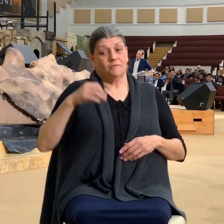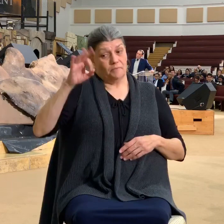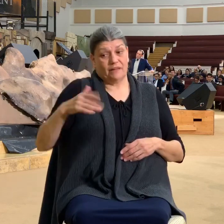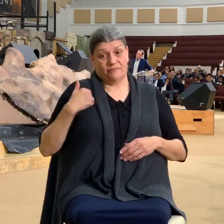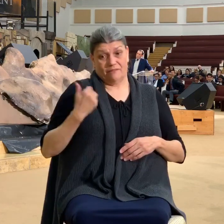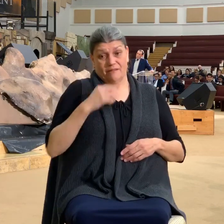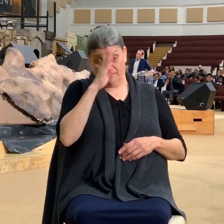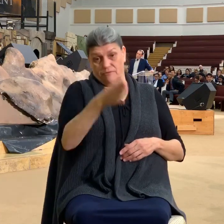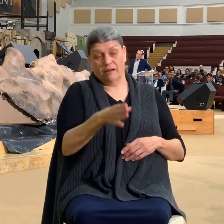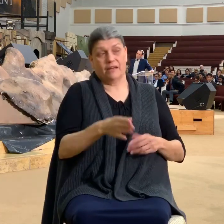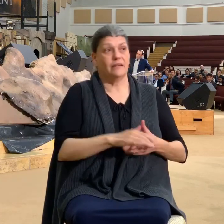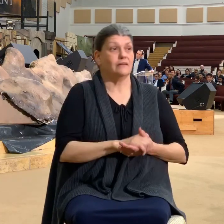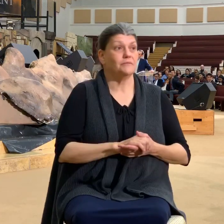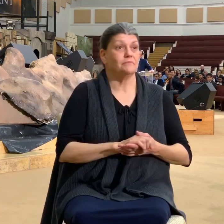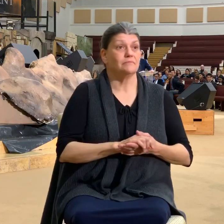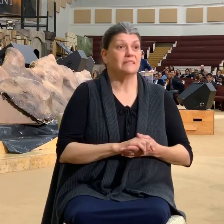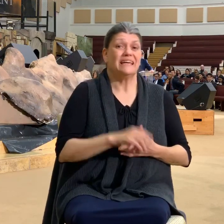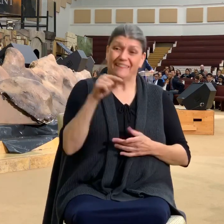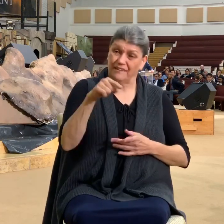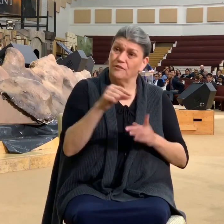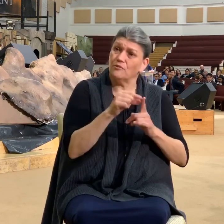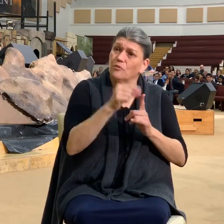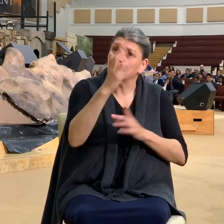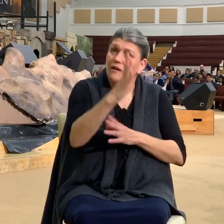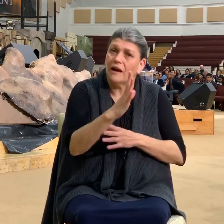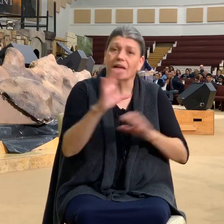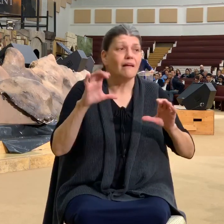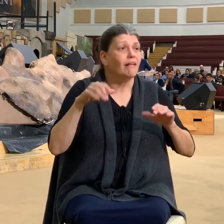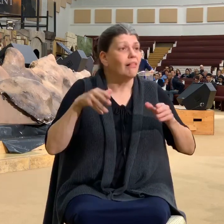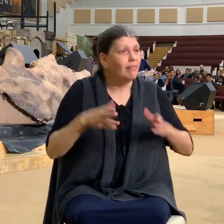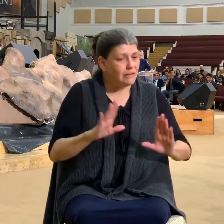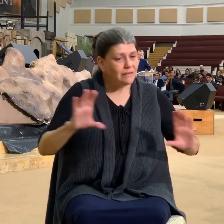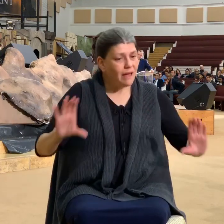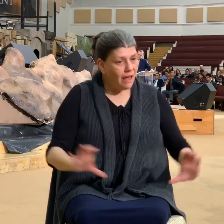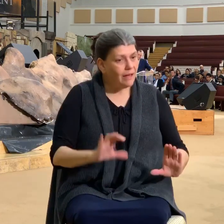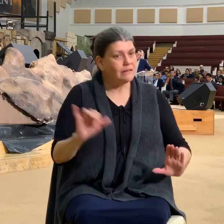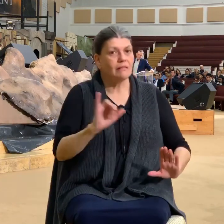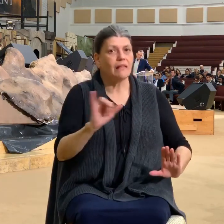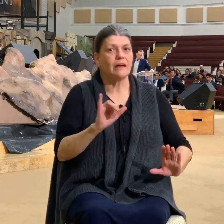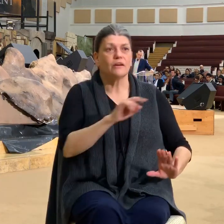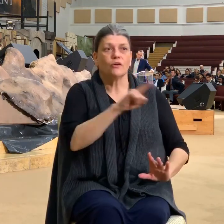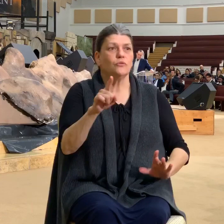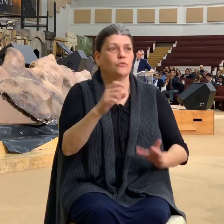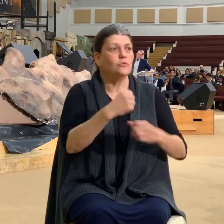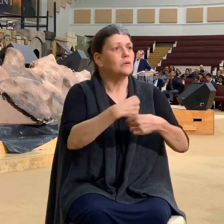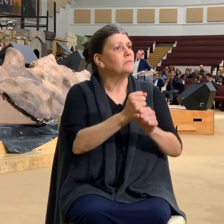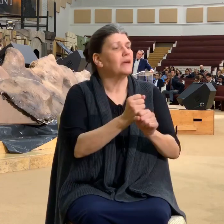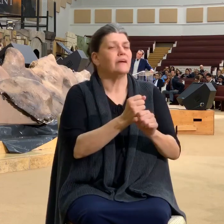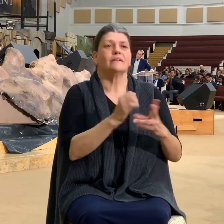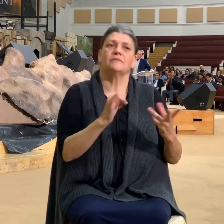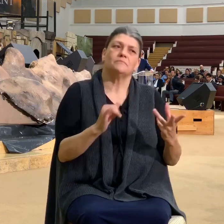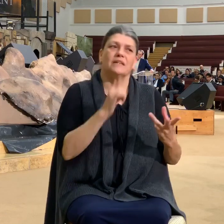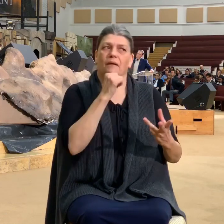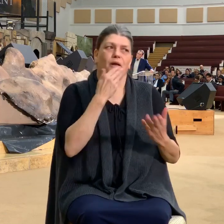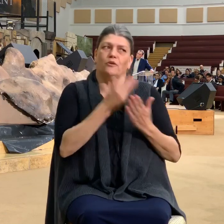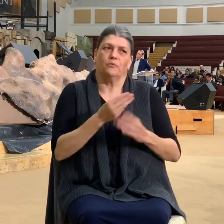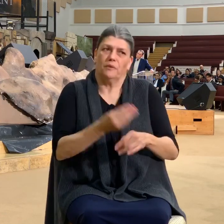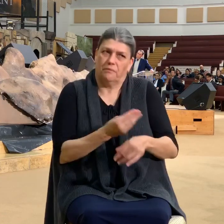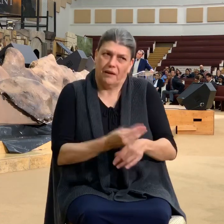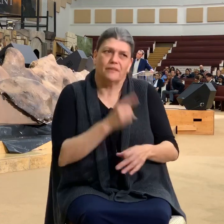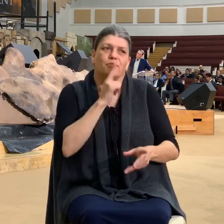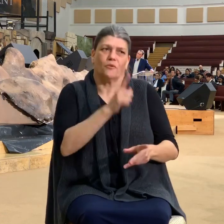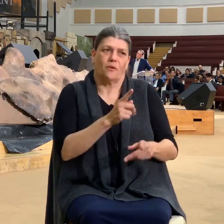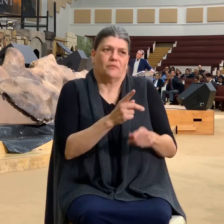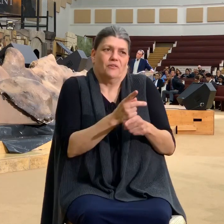word of God. I'm going to give you the word of God. Okay, so let's act like you make, I'm not good with math, so I'm just going to